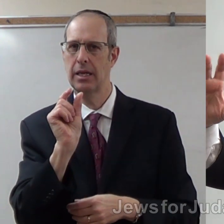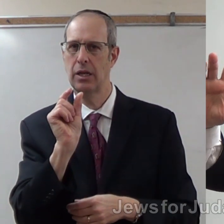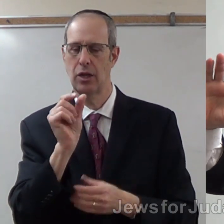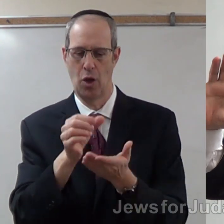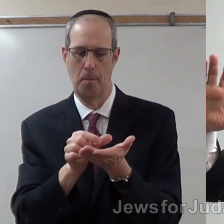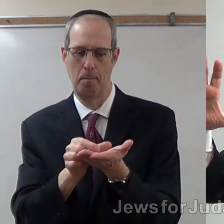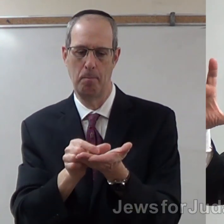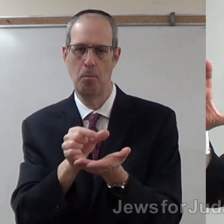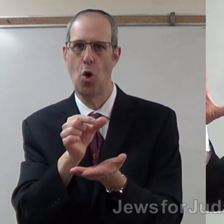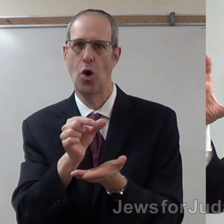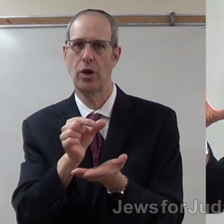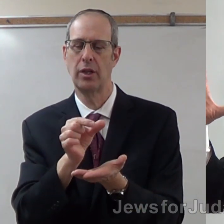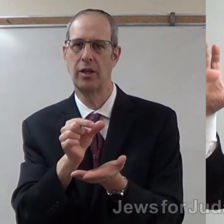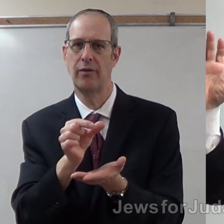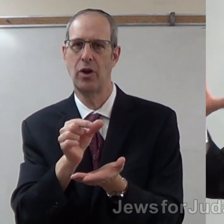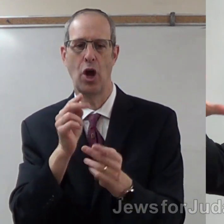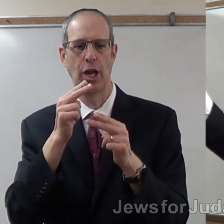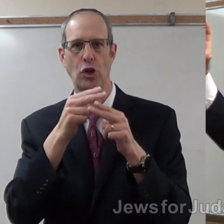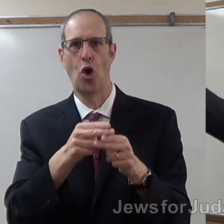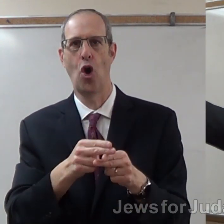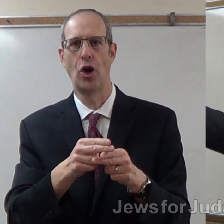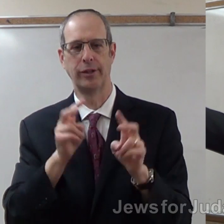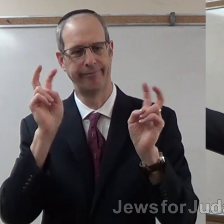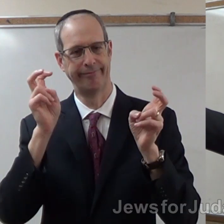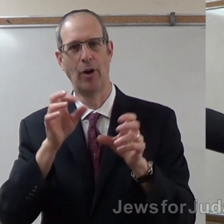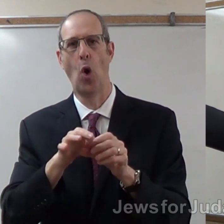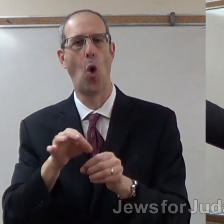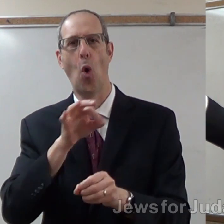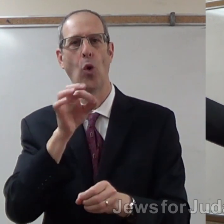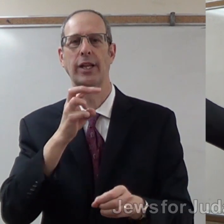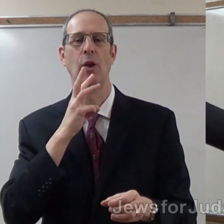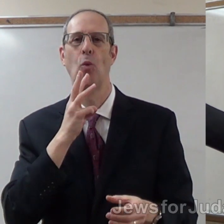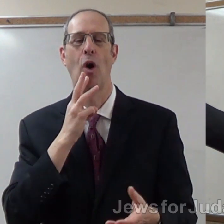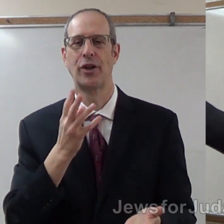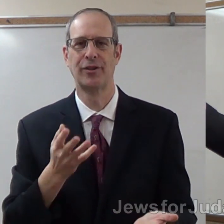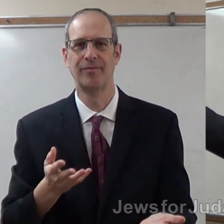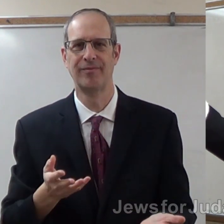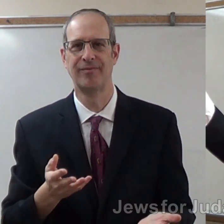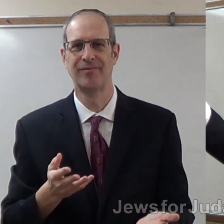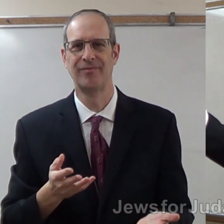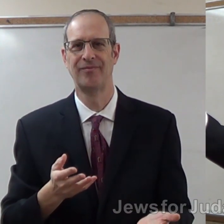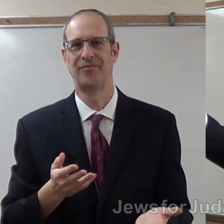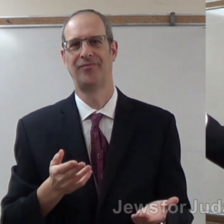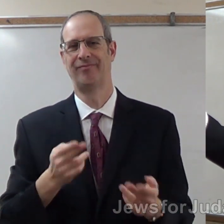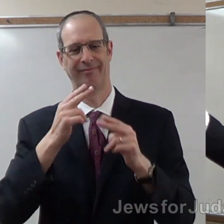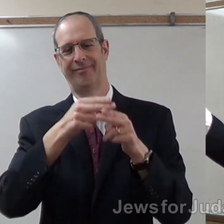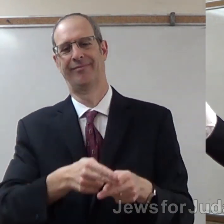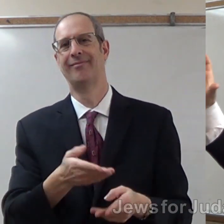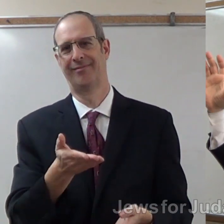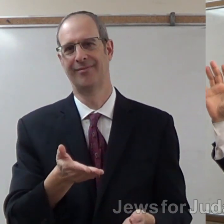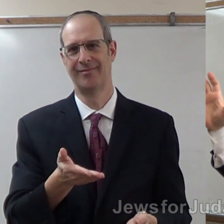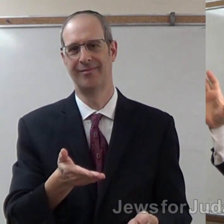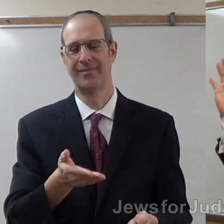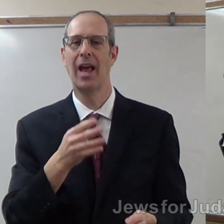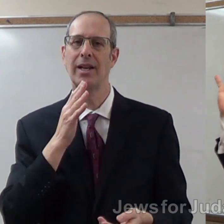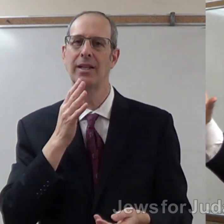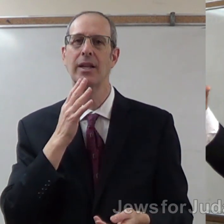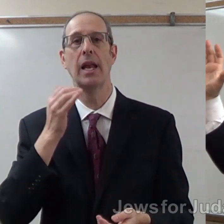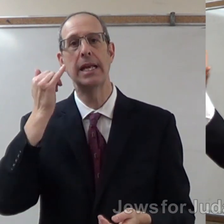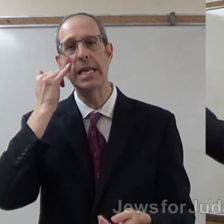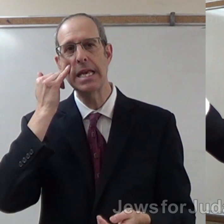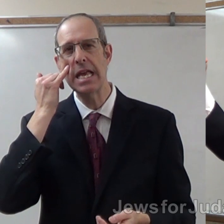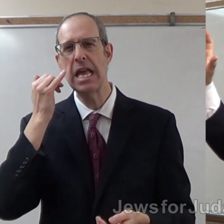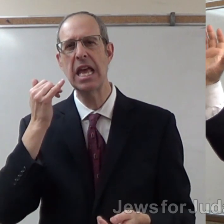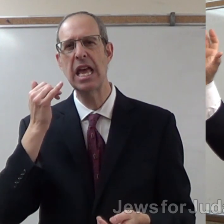a little bottle of what he called holy water. He gave them a little bottle of holy water. And he said, if you